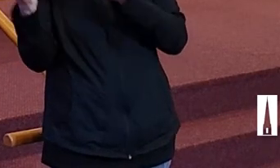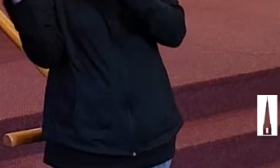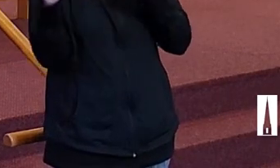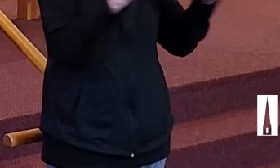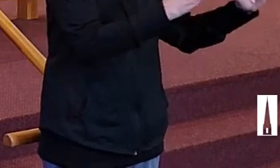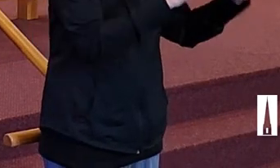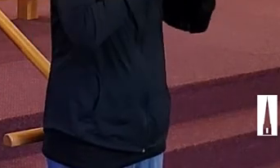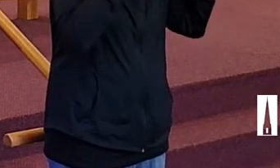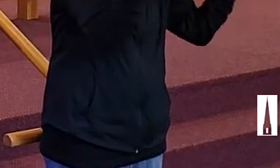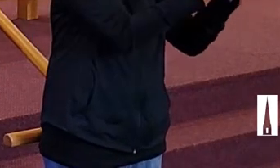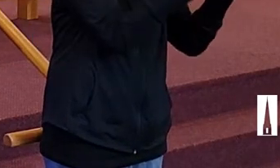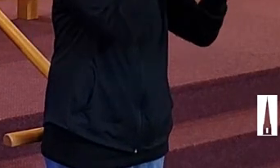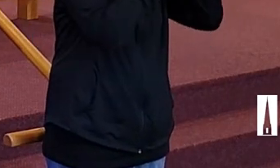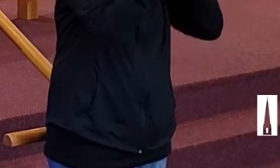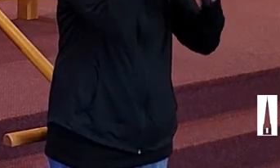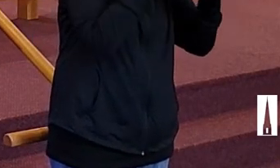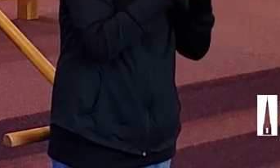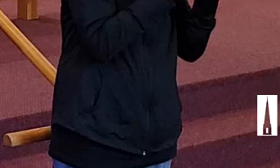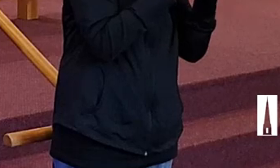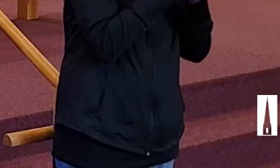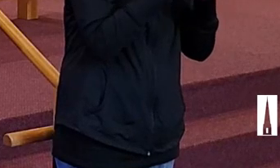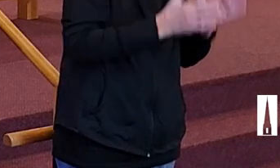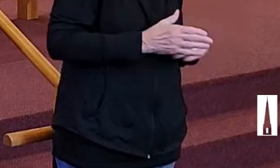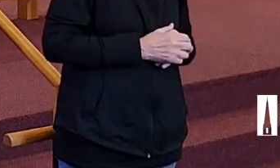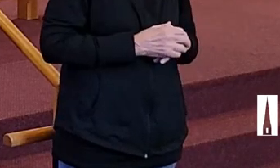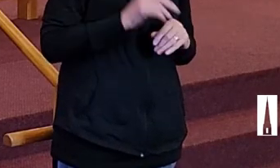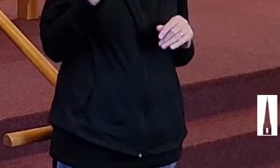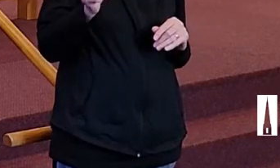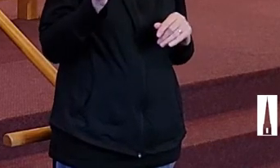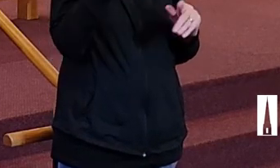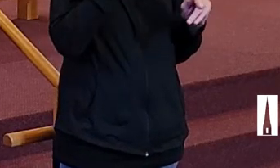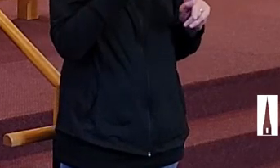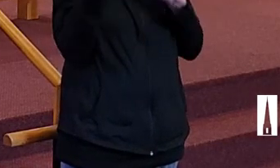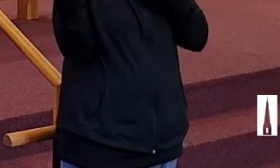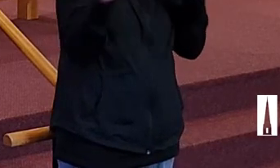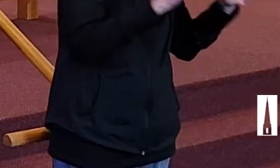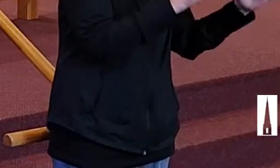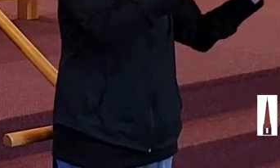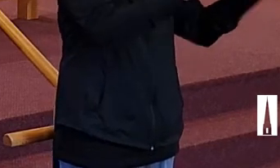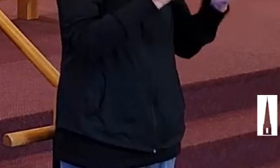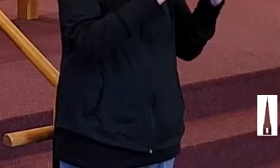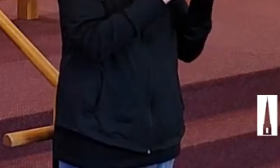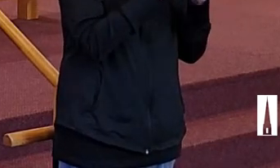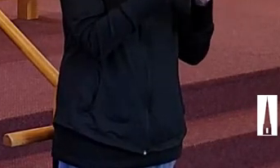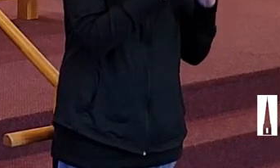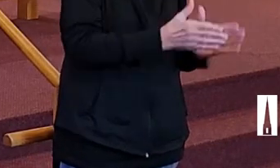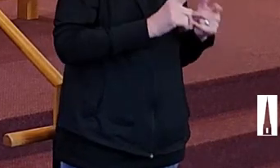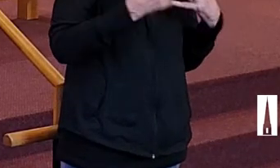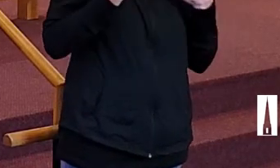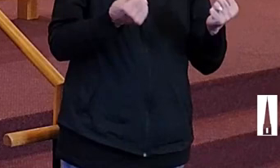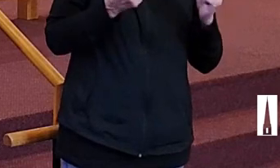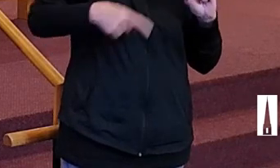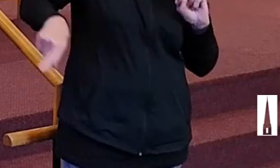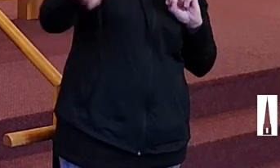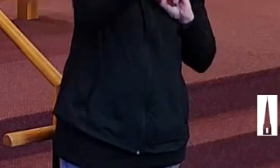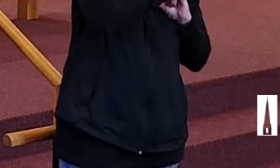into Jesus' care to receive his spiritual healing. The leader of the synagogue did the same,